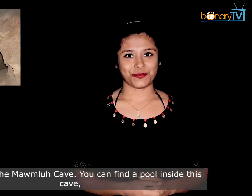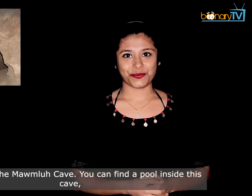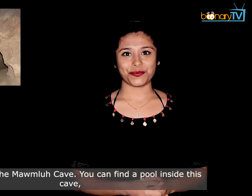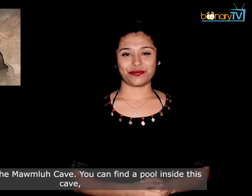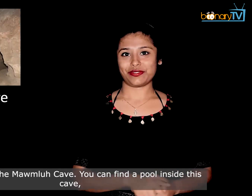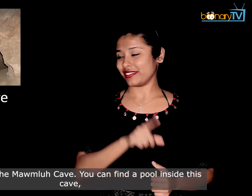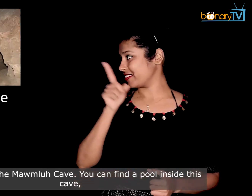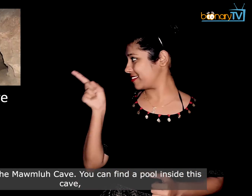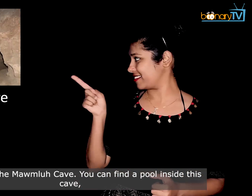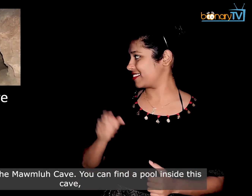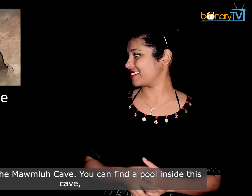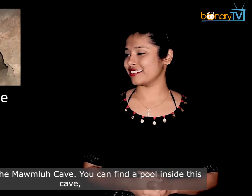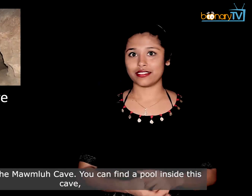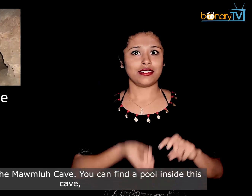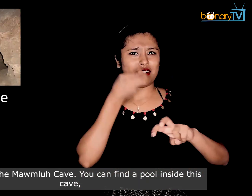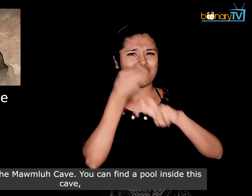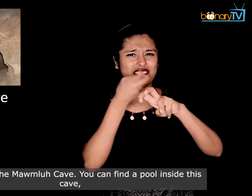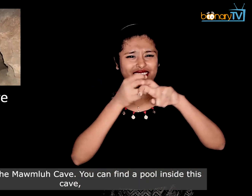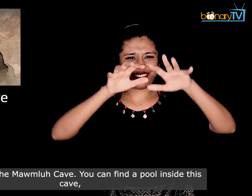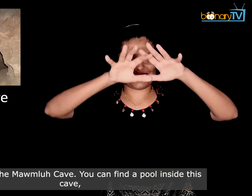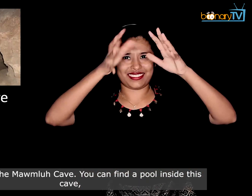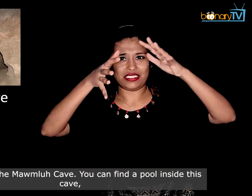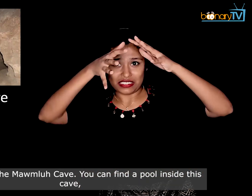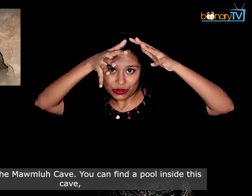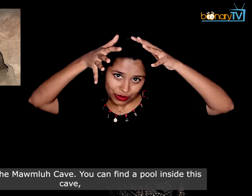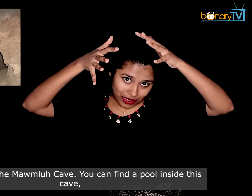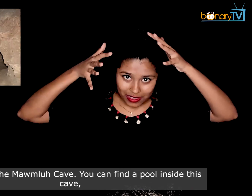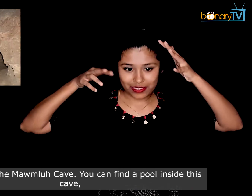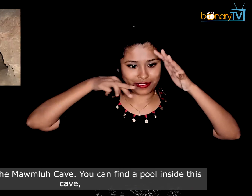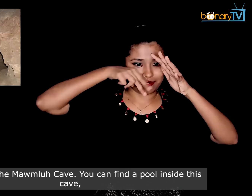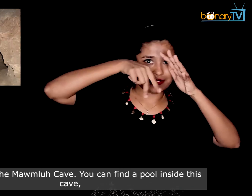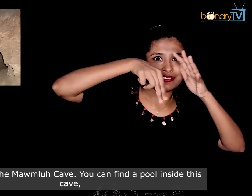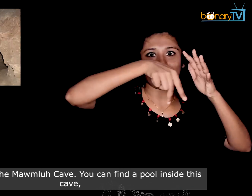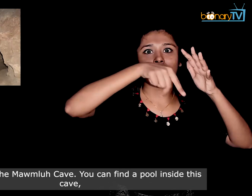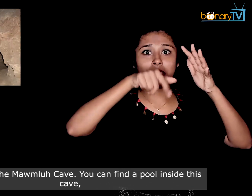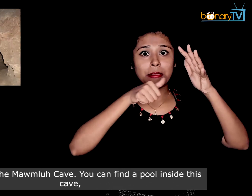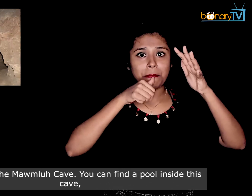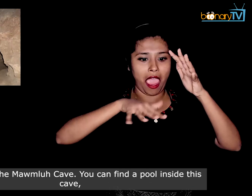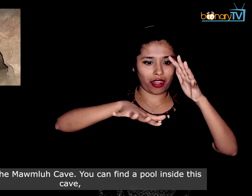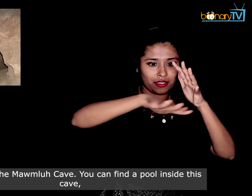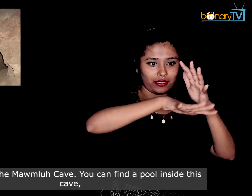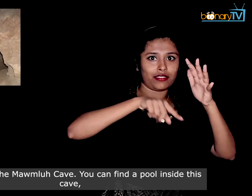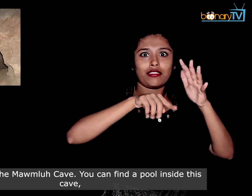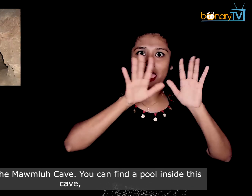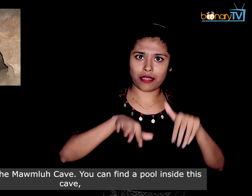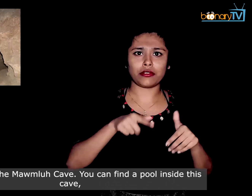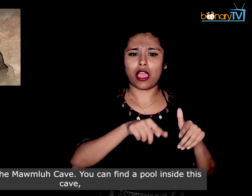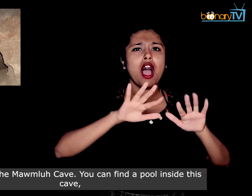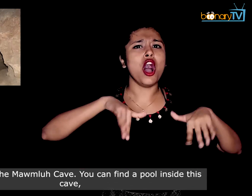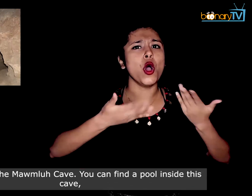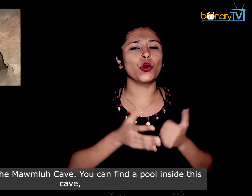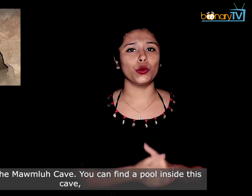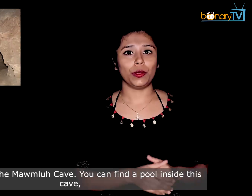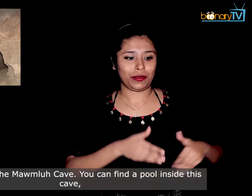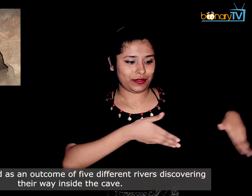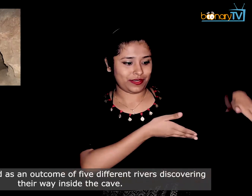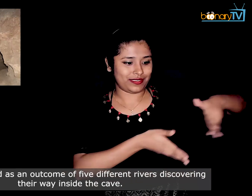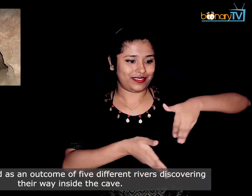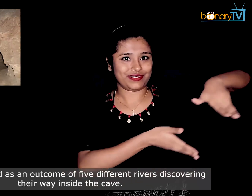Then there's the Mamlu Cave. You can find a pool inside this cave, which is